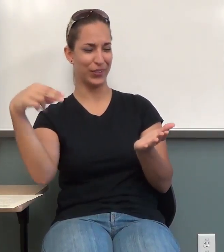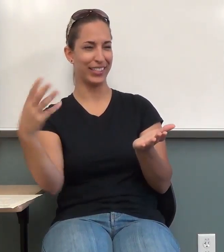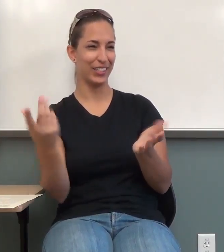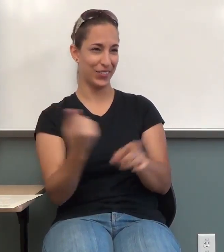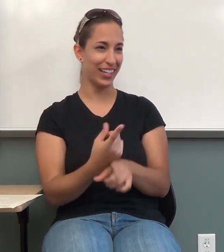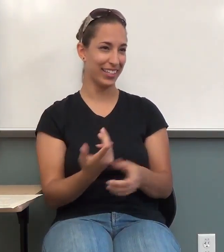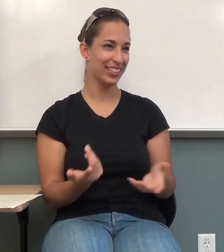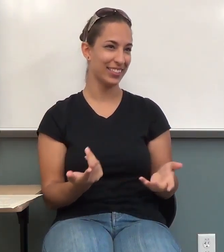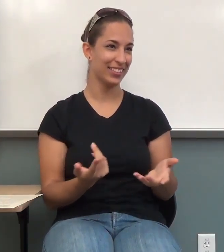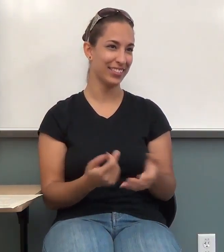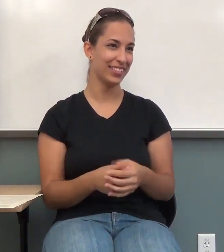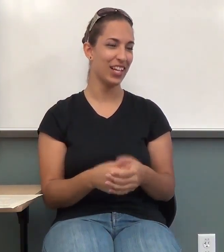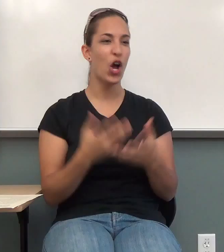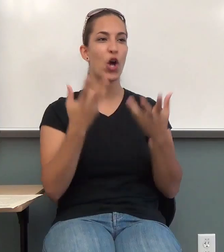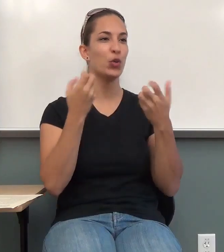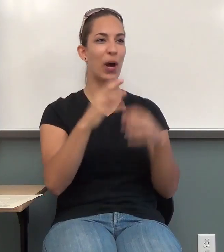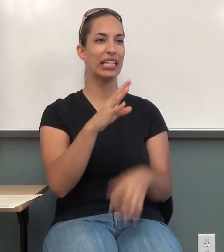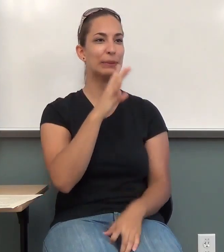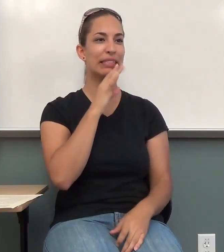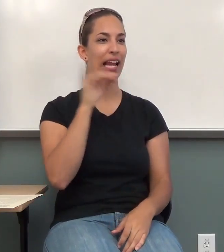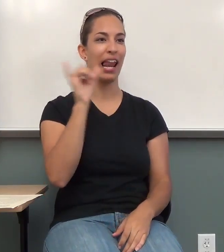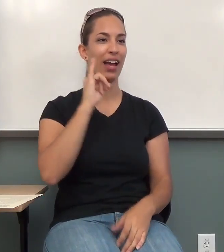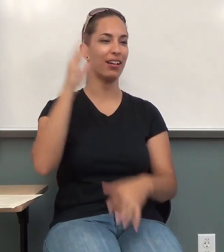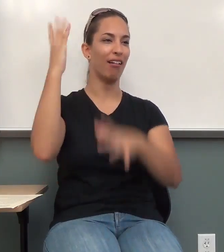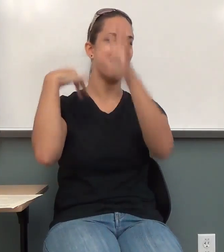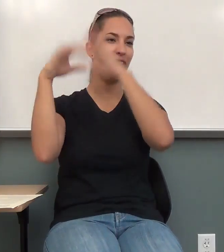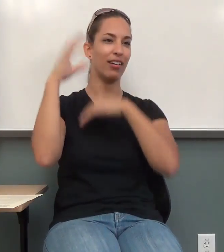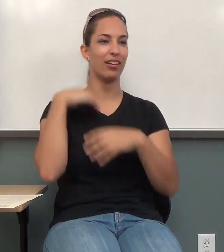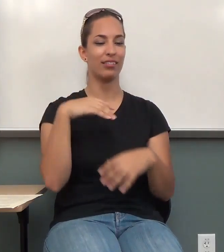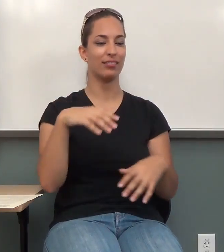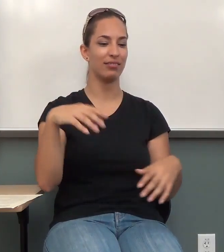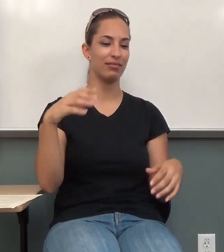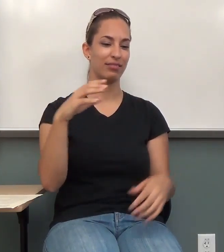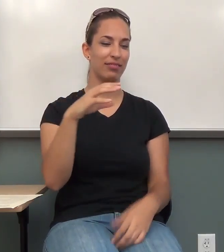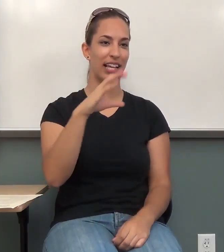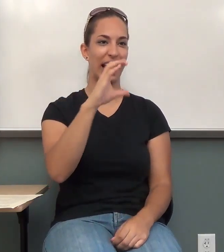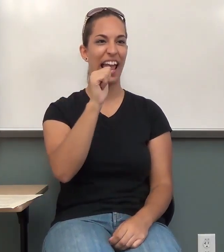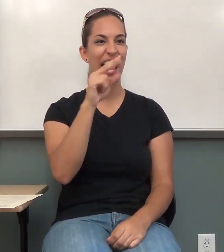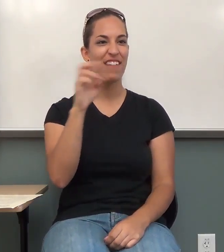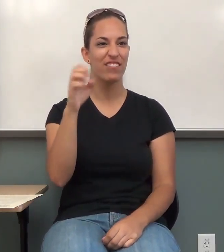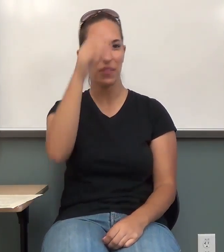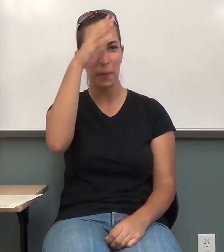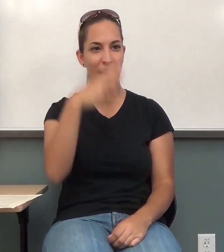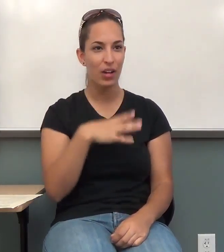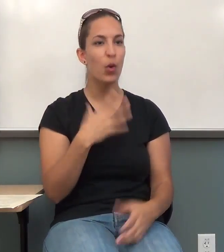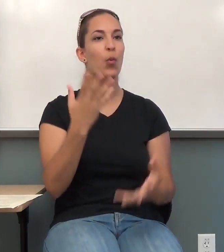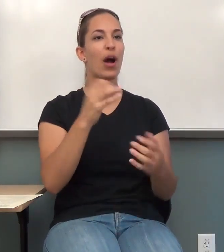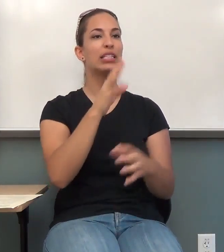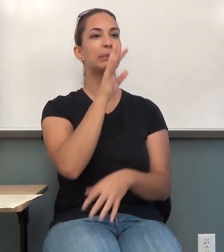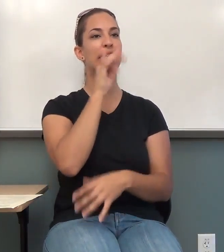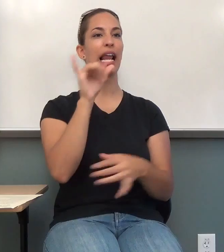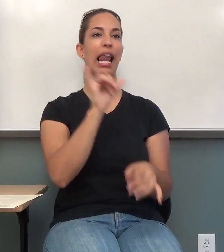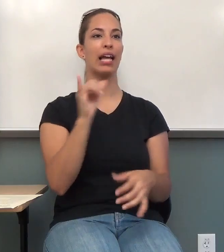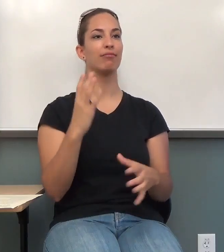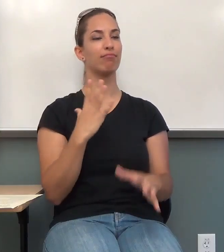right? Okay, we don't want to speak like cavemen and women. We want to speak like intellectuals and intelligent college students, so we have to make them more